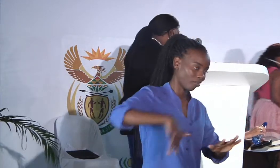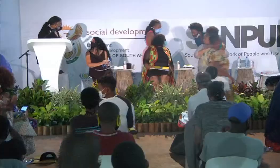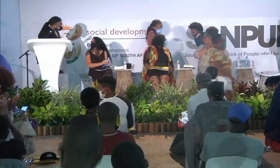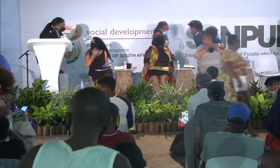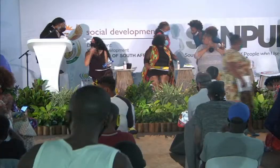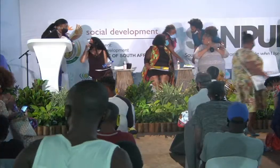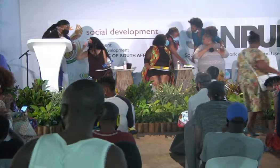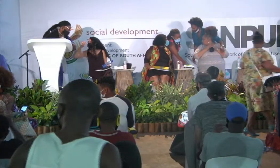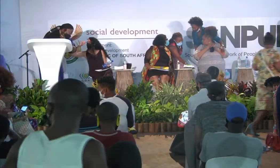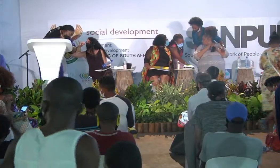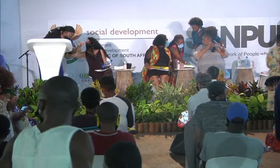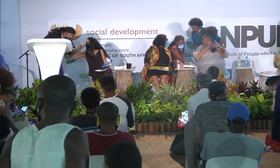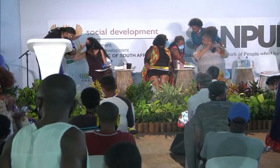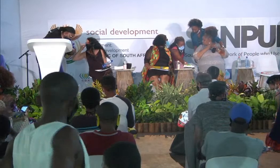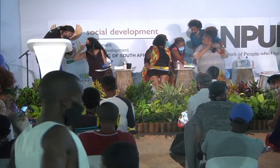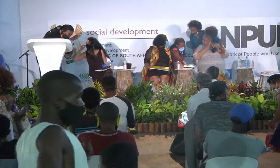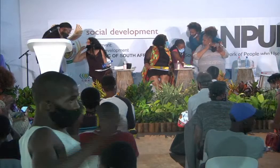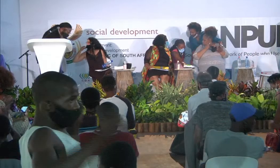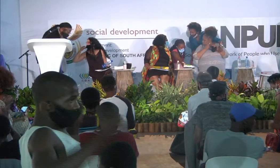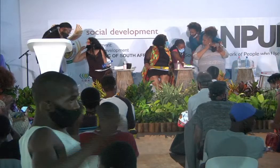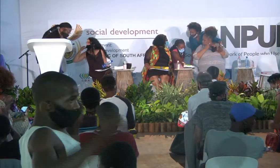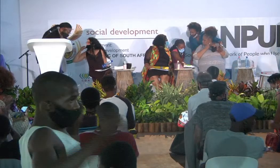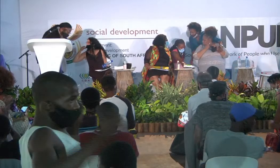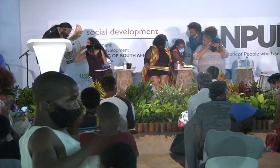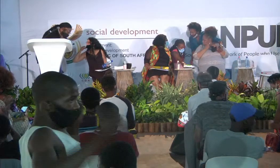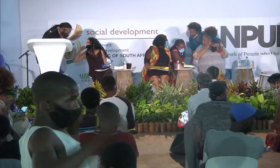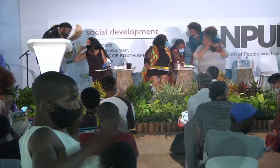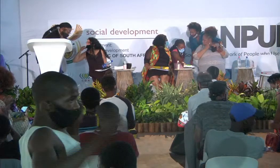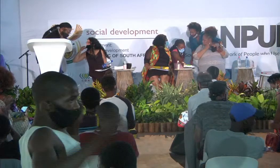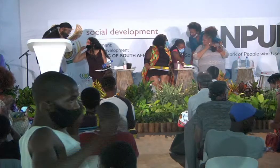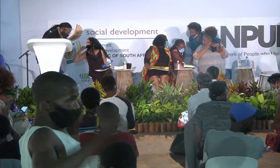Thank you. Thanks, my prof. Thank you. I'm a